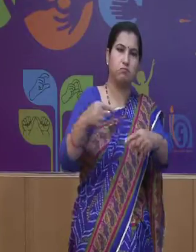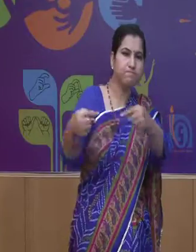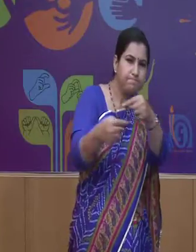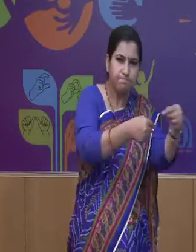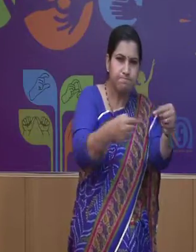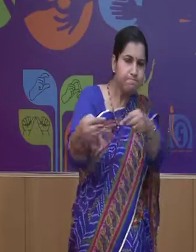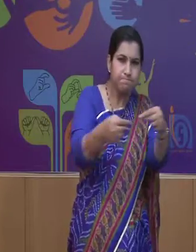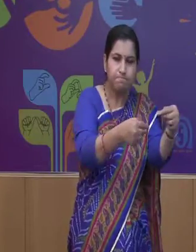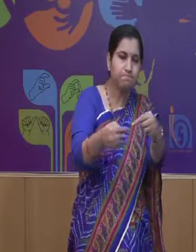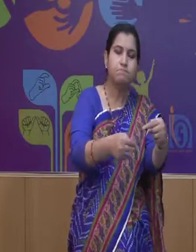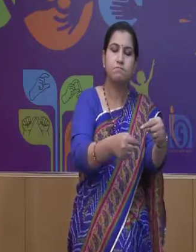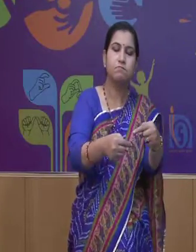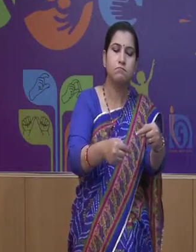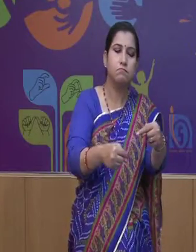back to them.